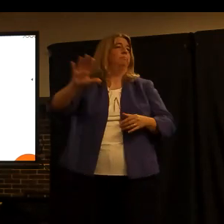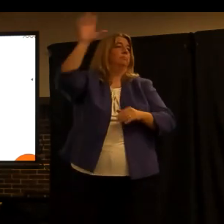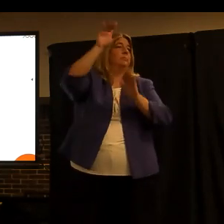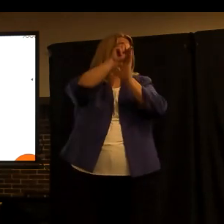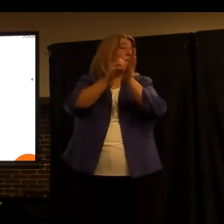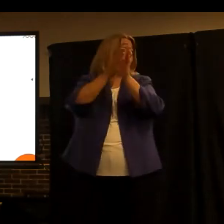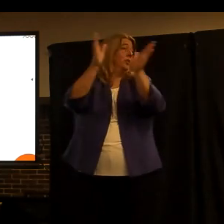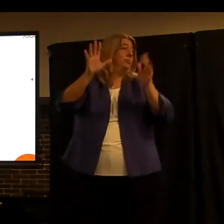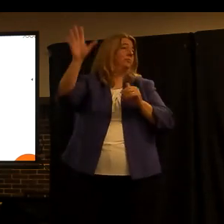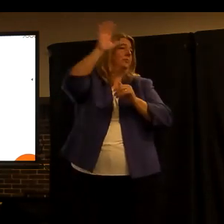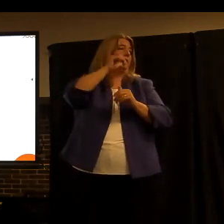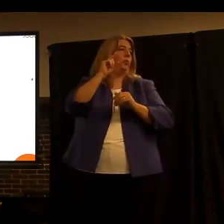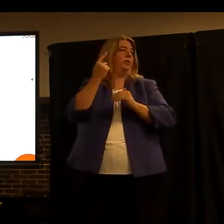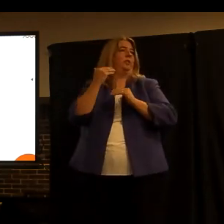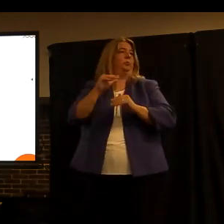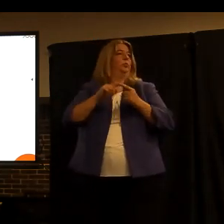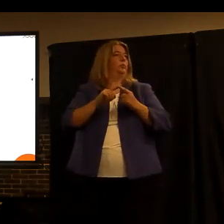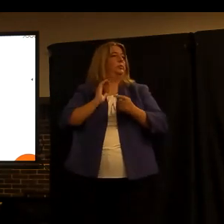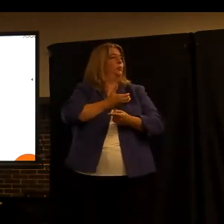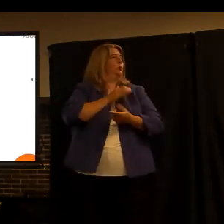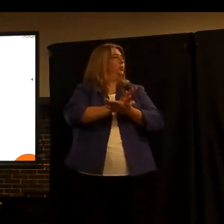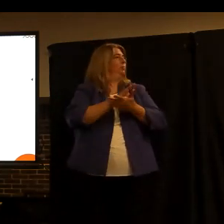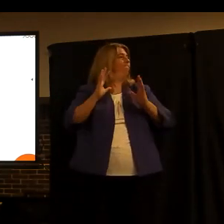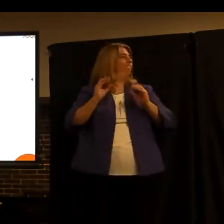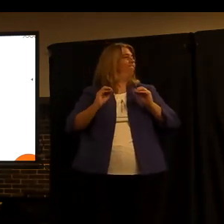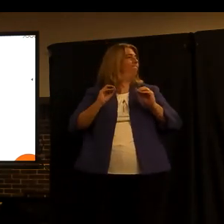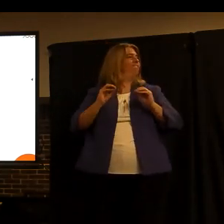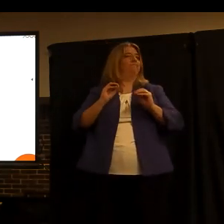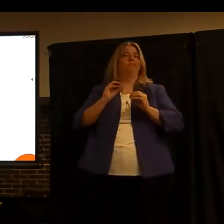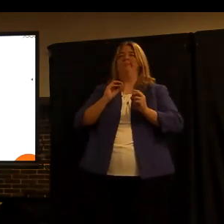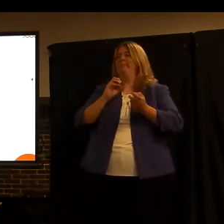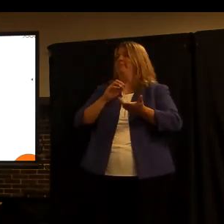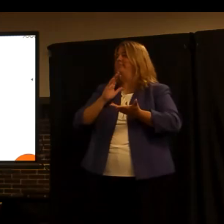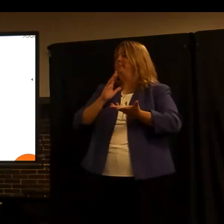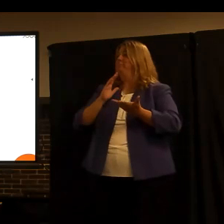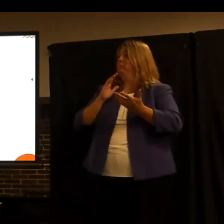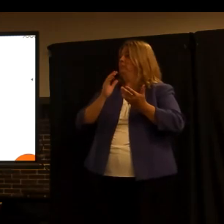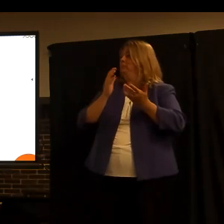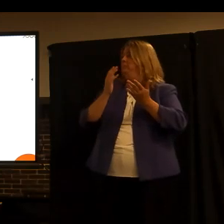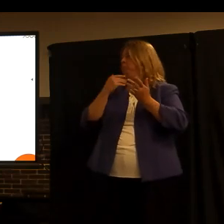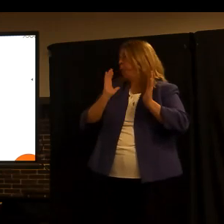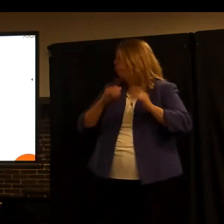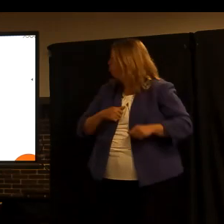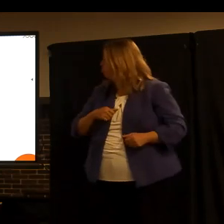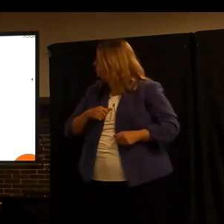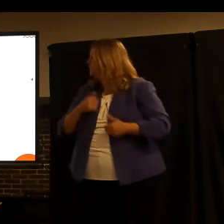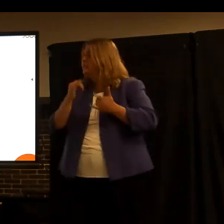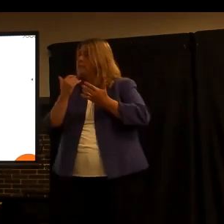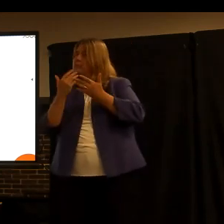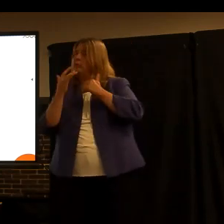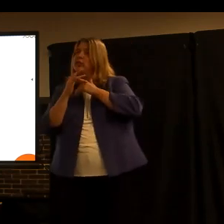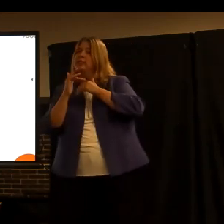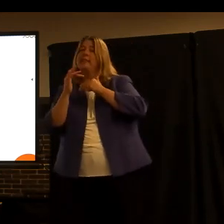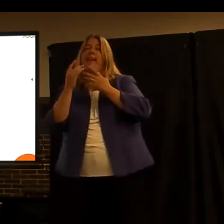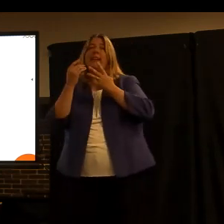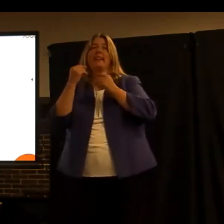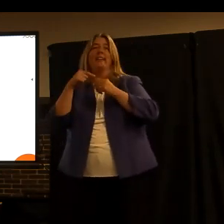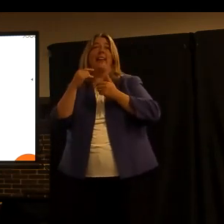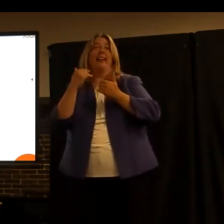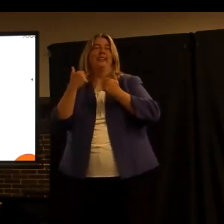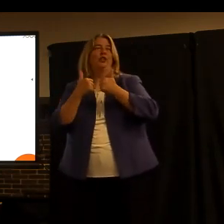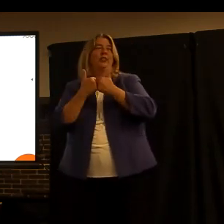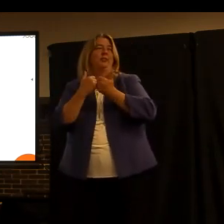our services, and it makes us be more seen by the other school districts within the state. And so not just